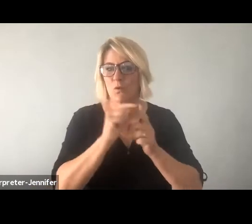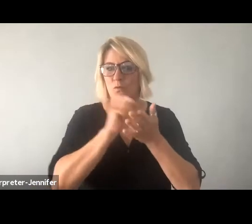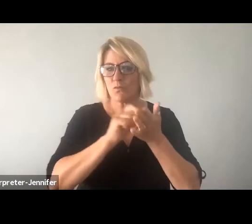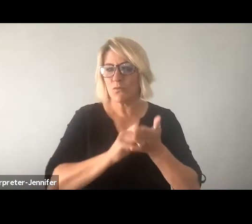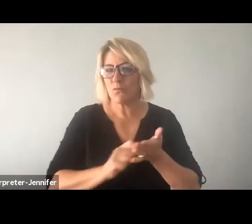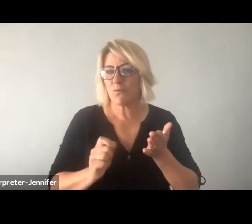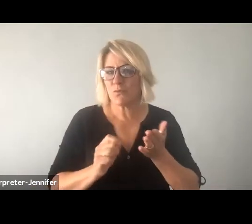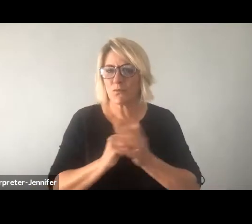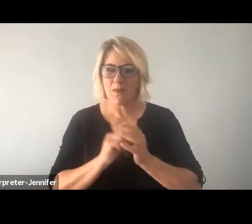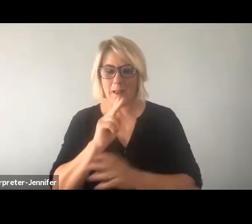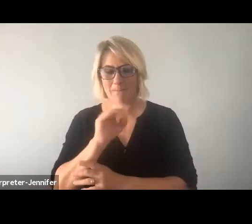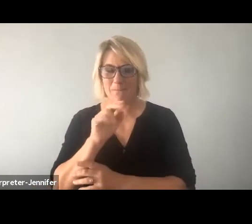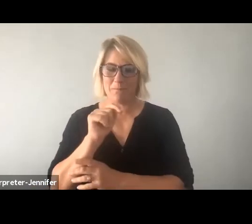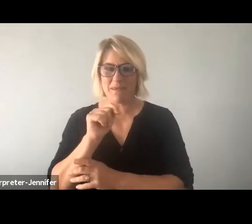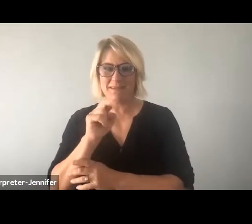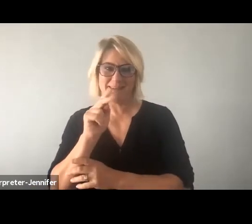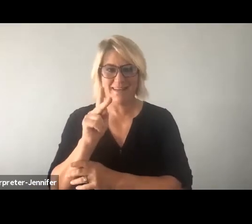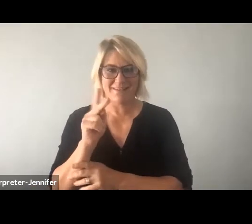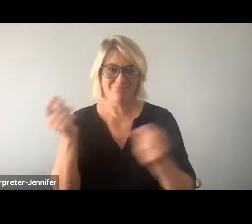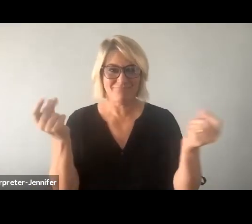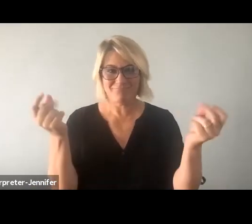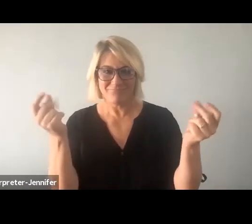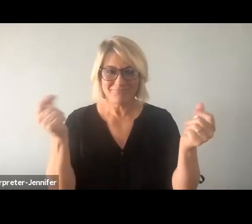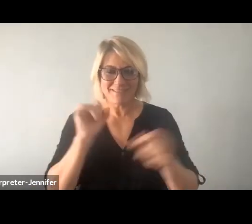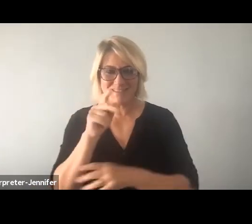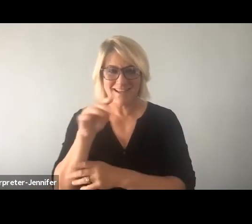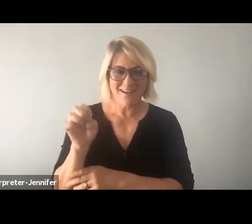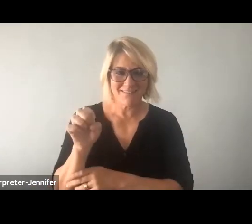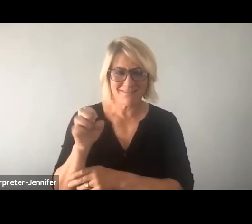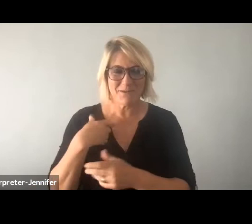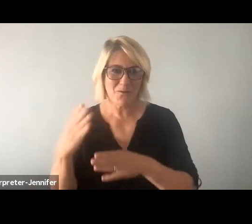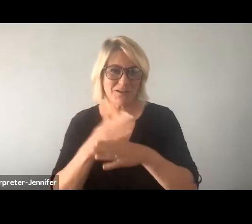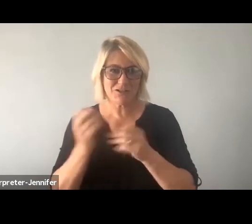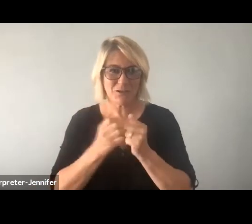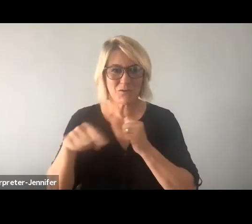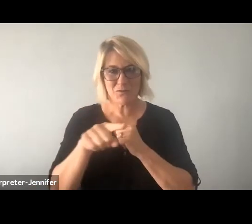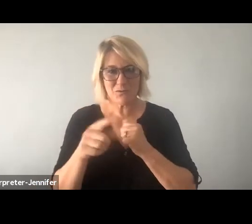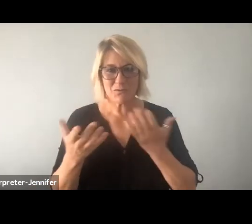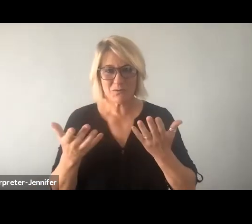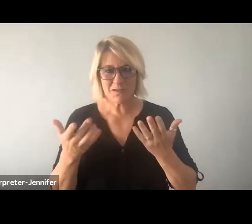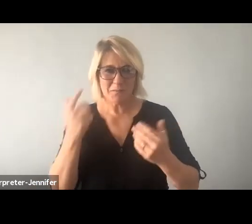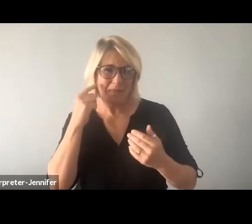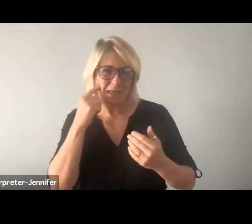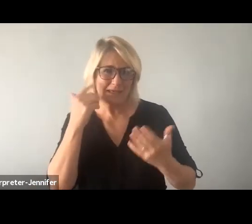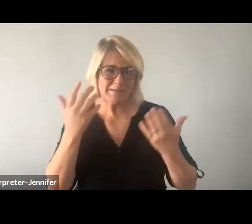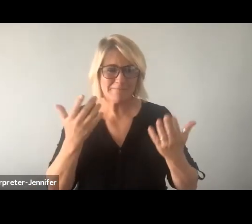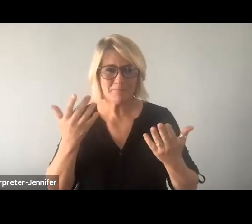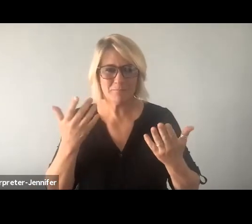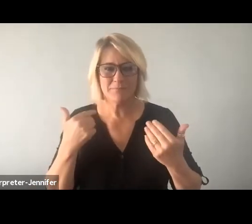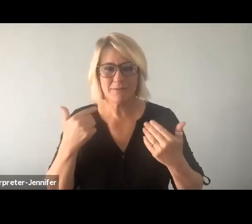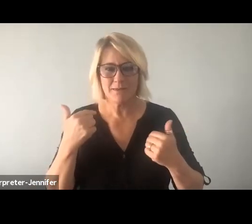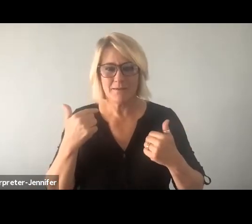beatnik style. But I wanted to share something with you. I've been thinking over the course of